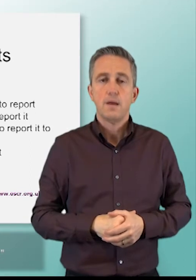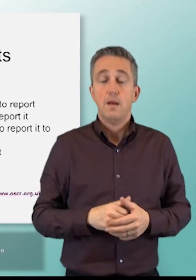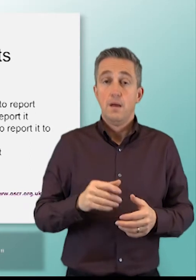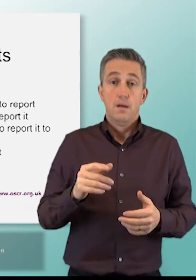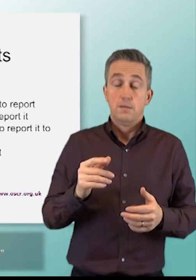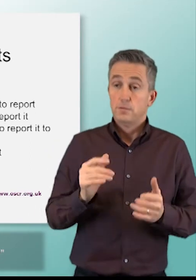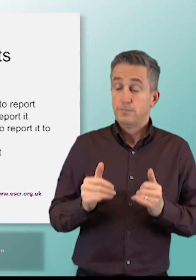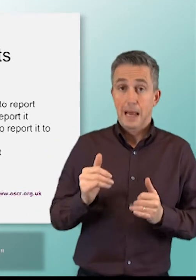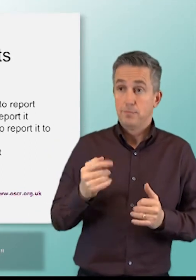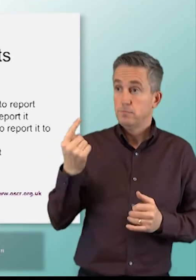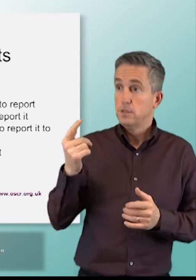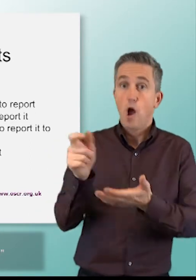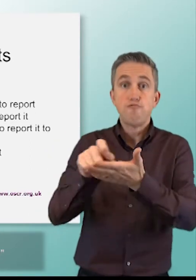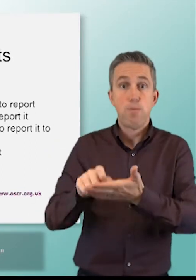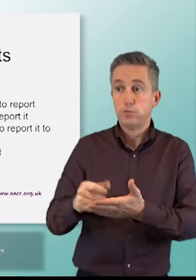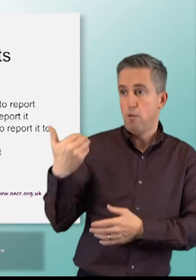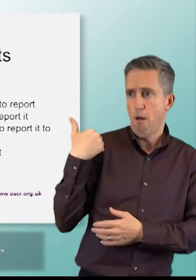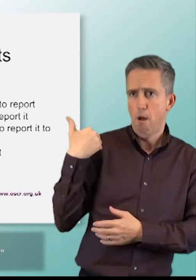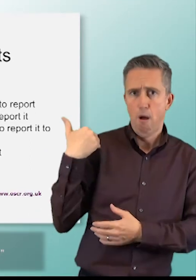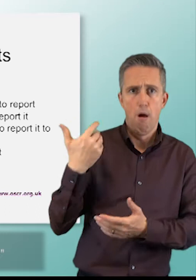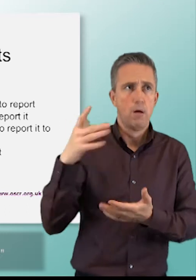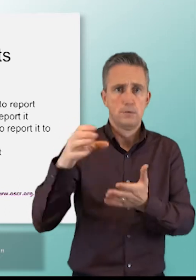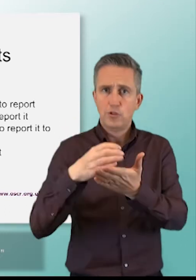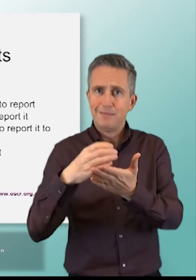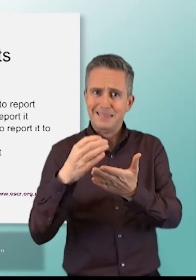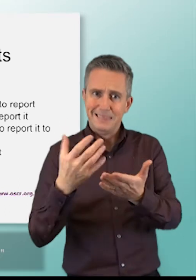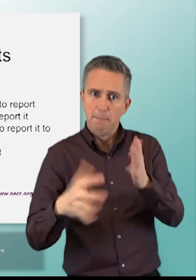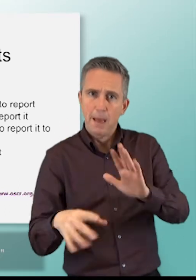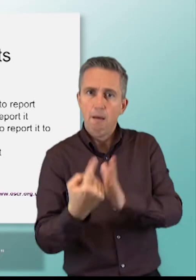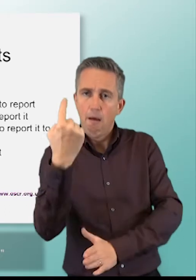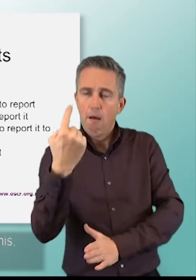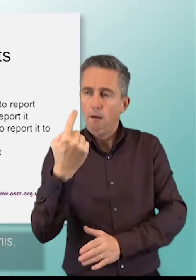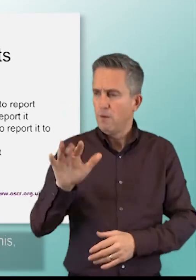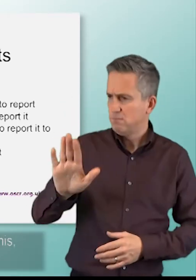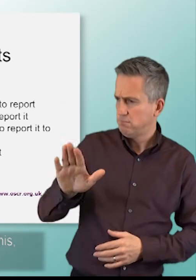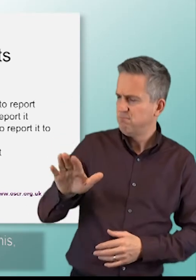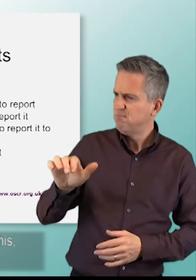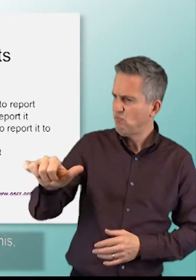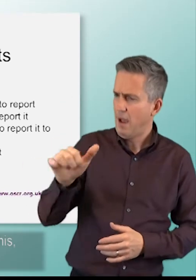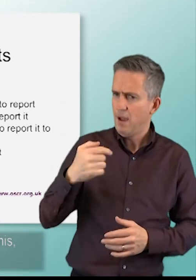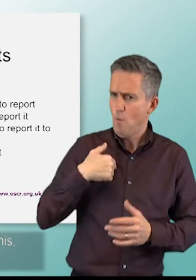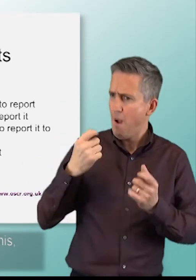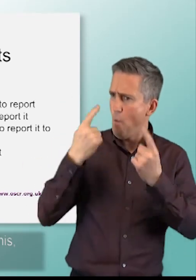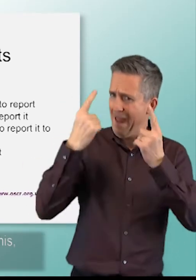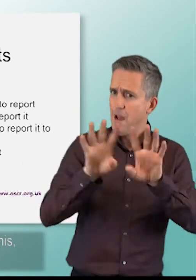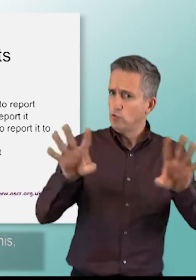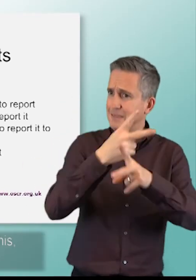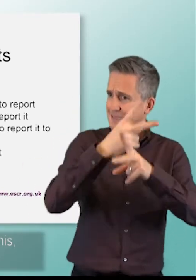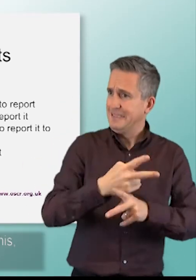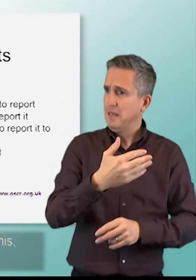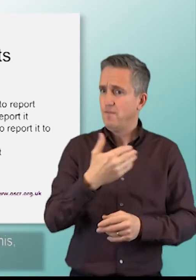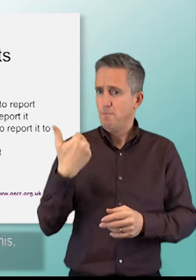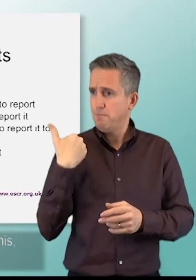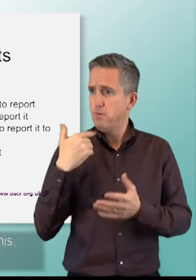some reporter has called up and said, oh, terrible story here about blah, blah, blah, blah, what are you doing about it? And we can say, well, actually, we've heard about this. The